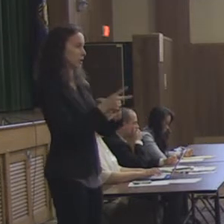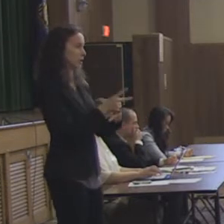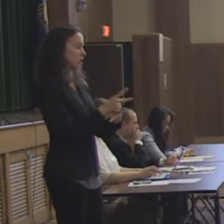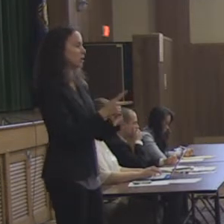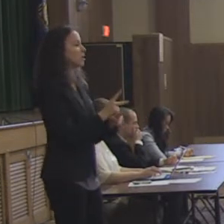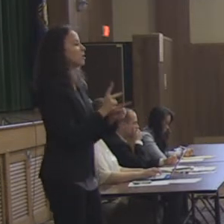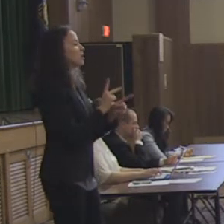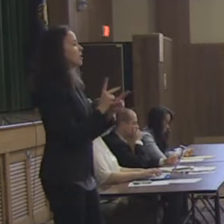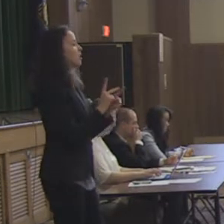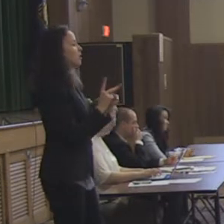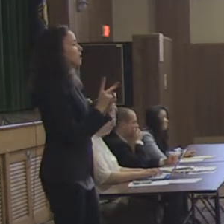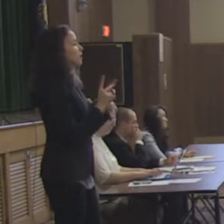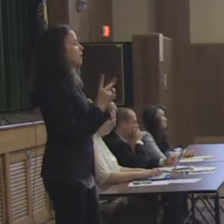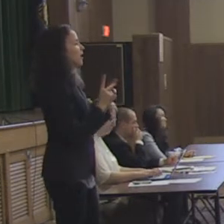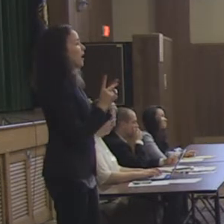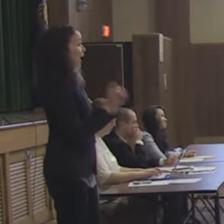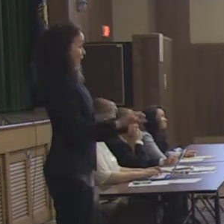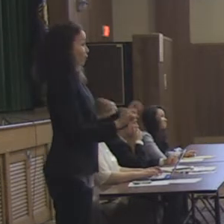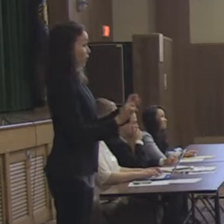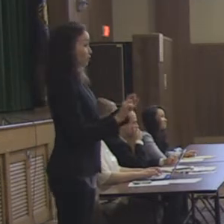say more, but